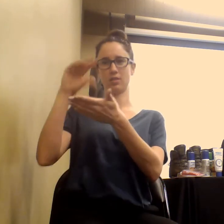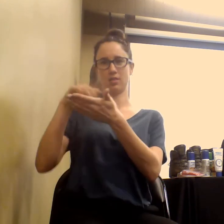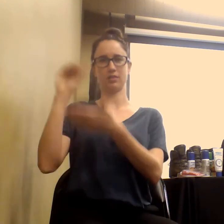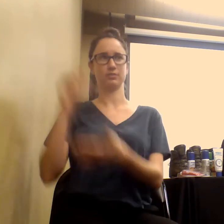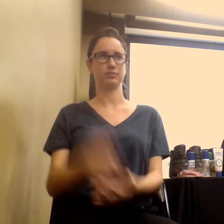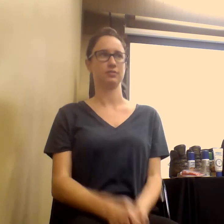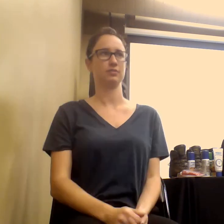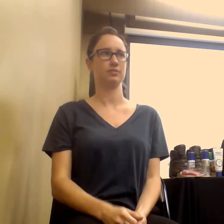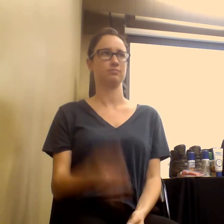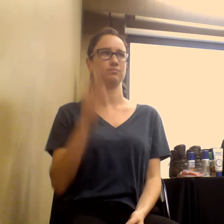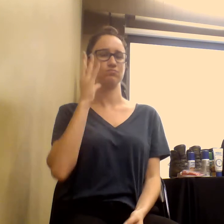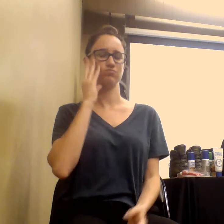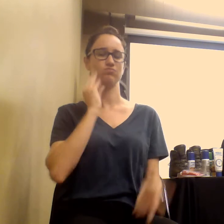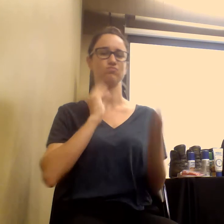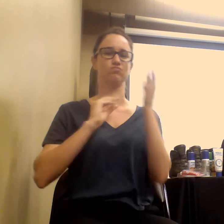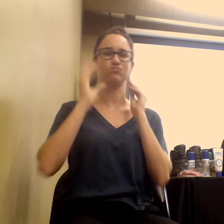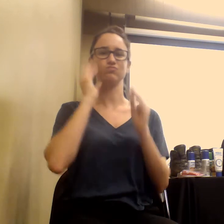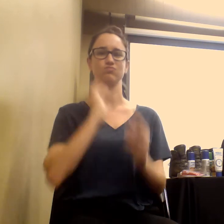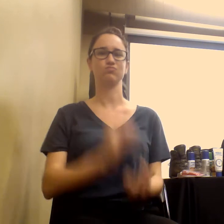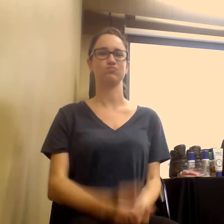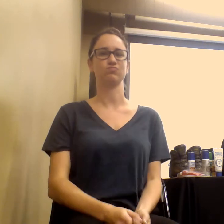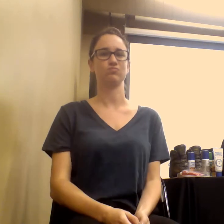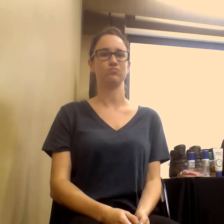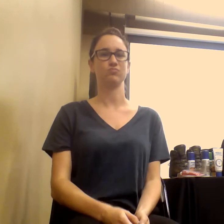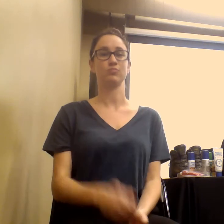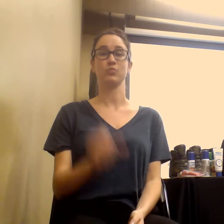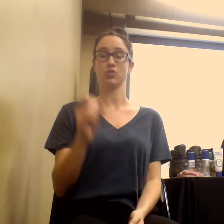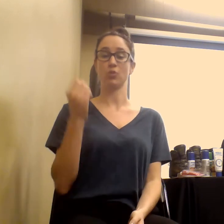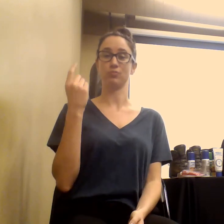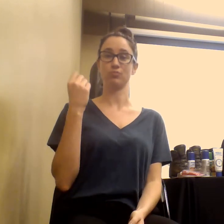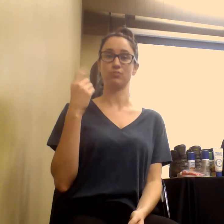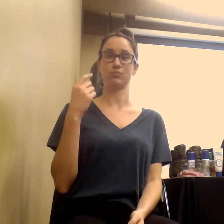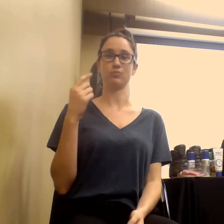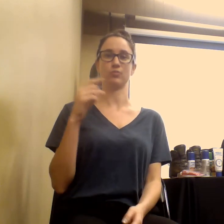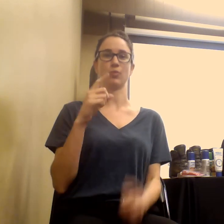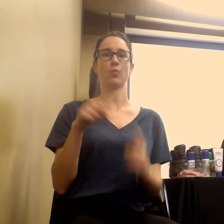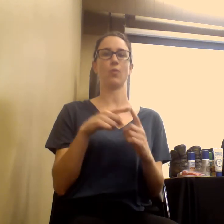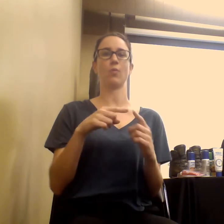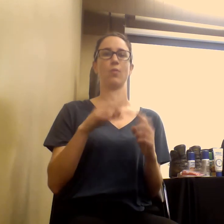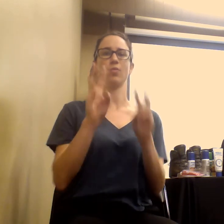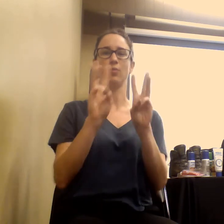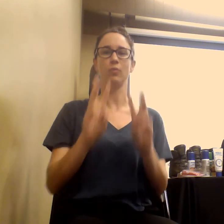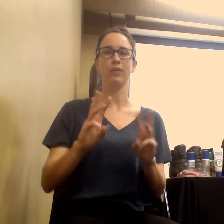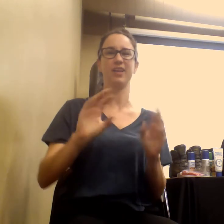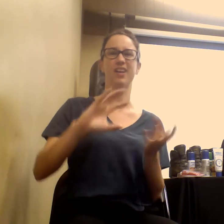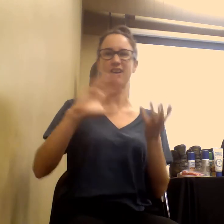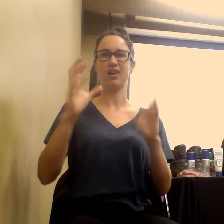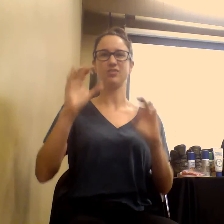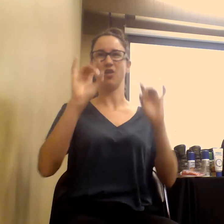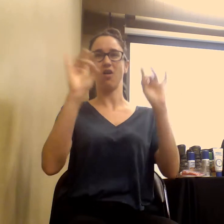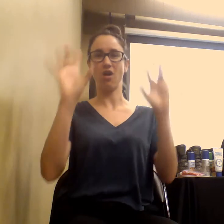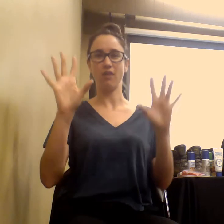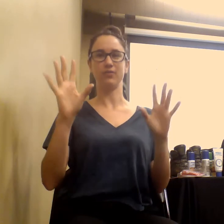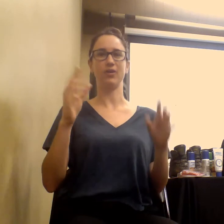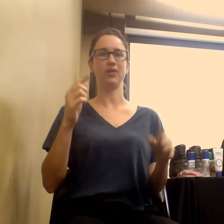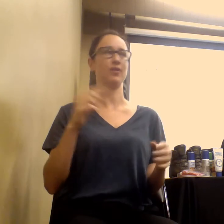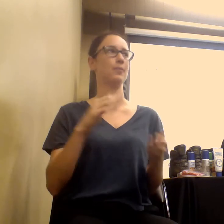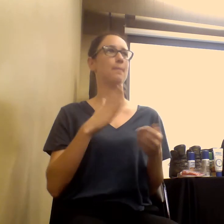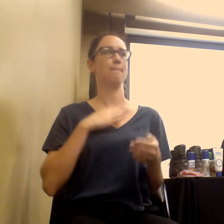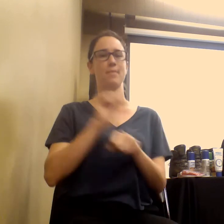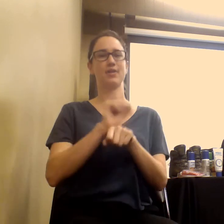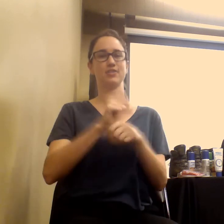when things get nasty outside, they pay me to go outside and test gear. So that's kind of what I do. That's my job.